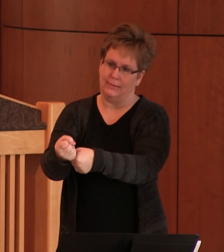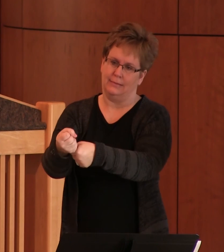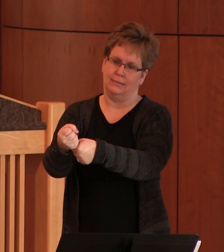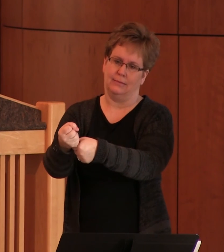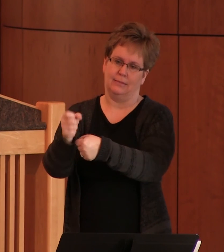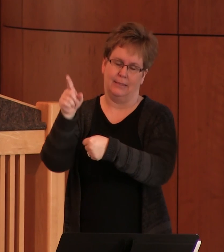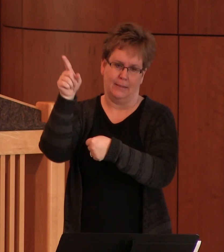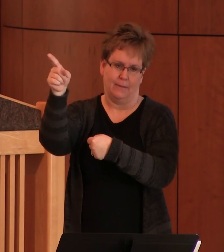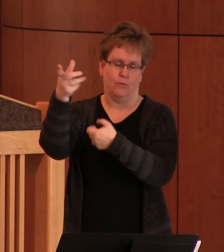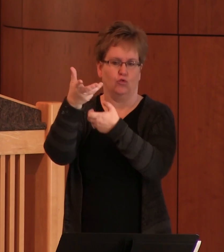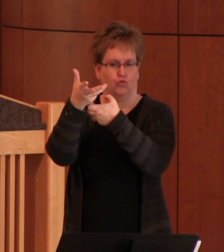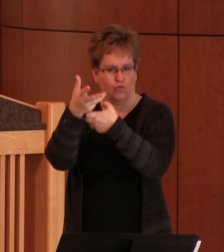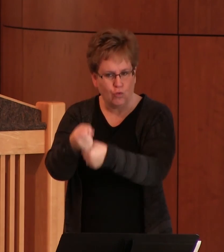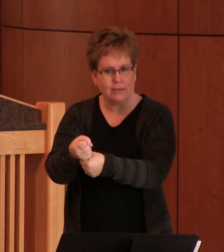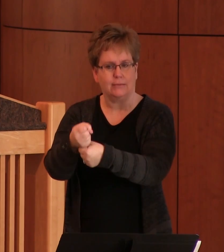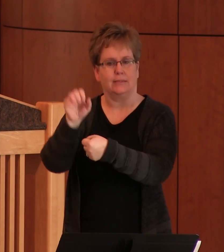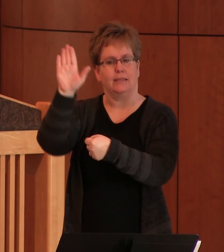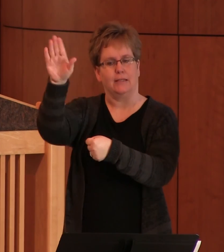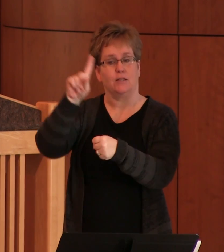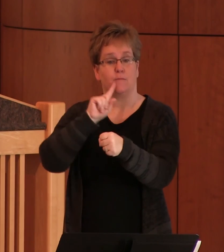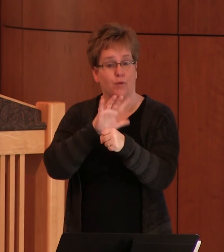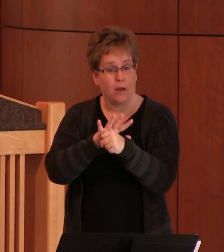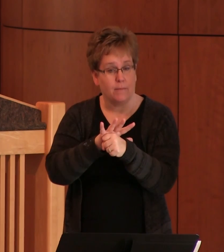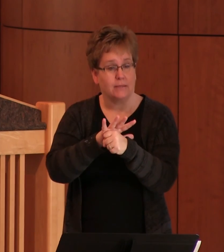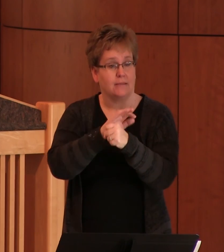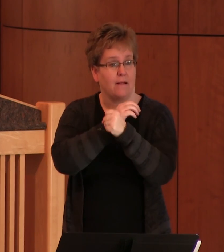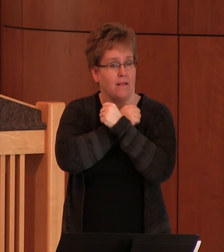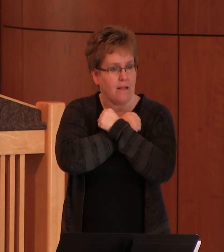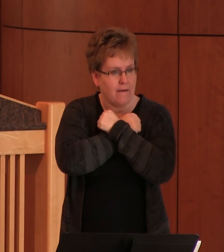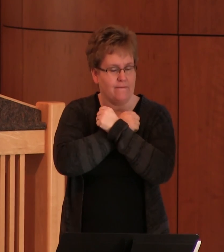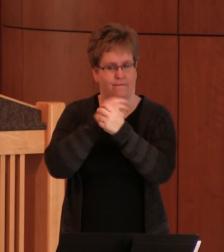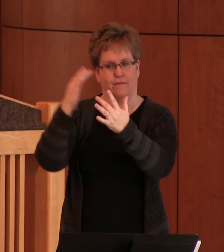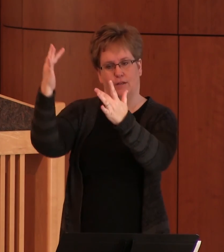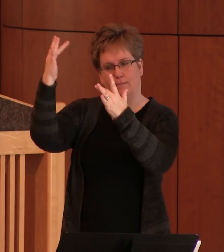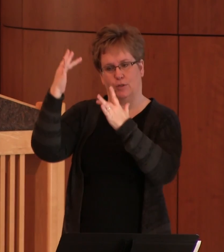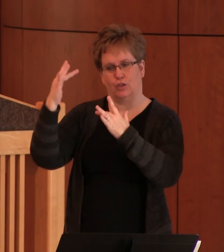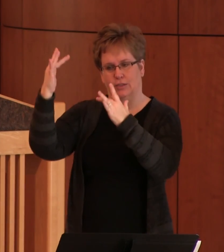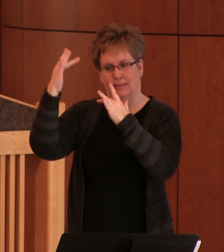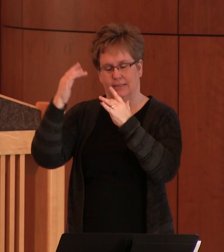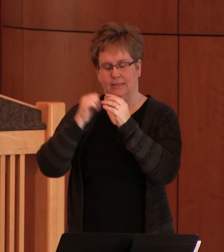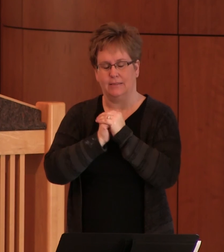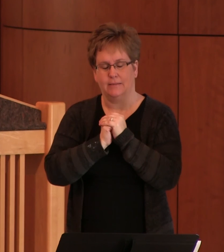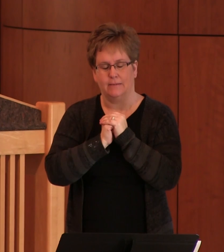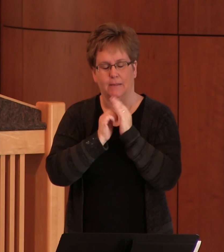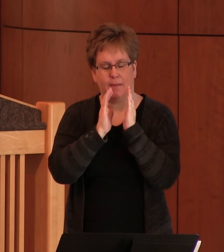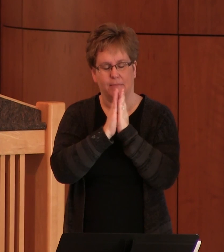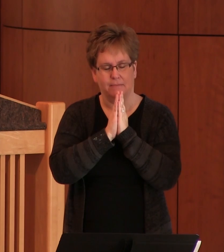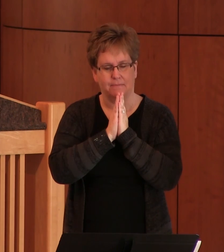Trusting in his promise, love, and mercy. Amen.